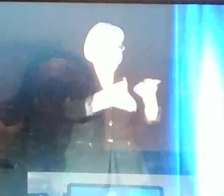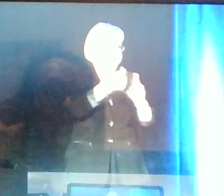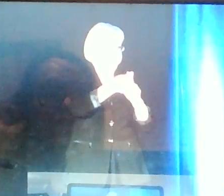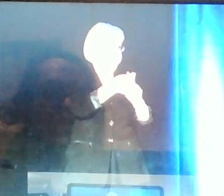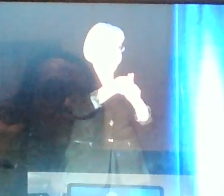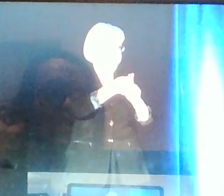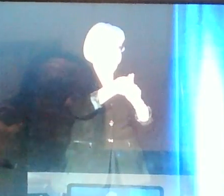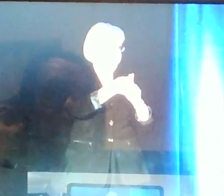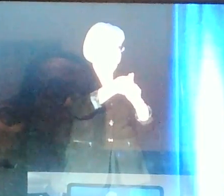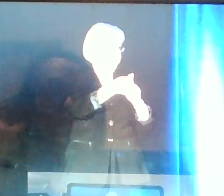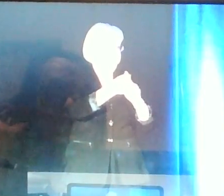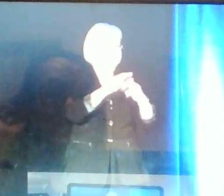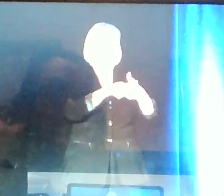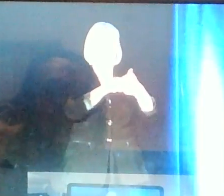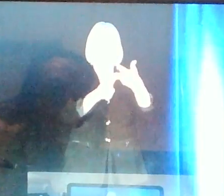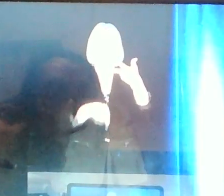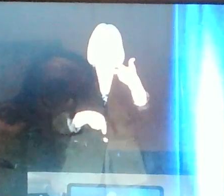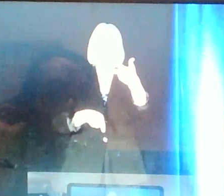Third, the interpreting process itself.